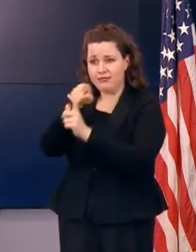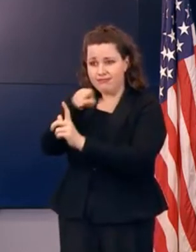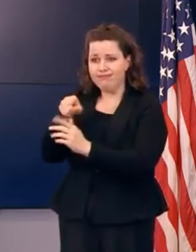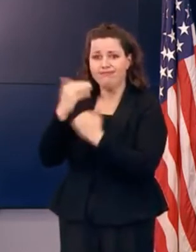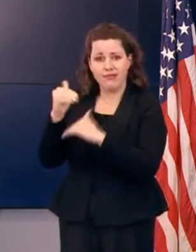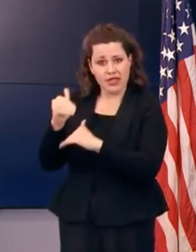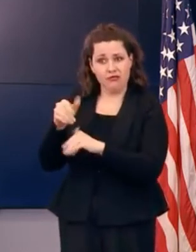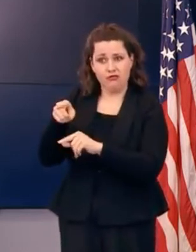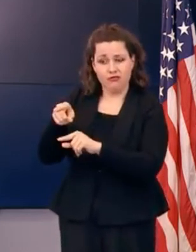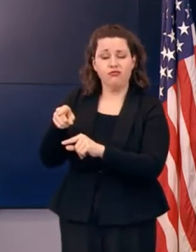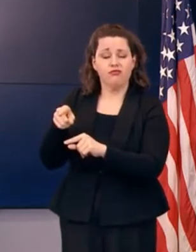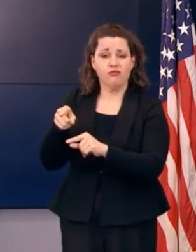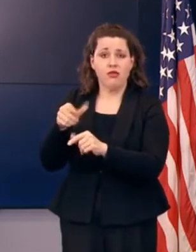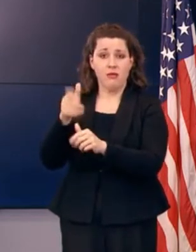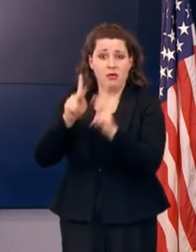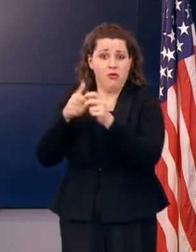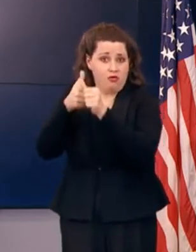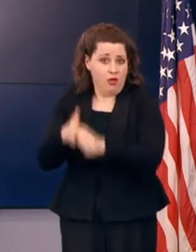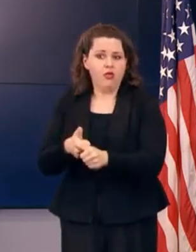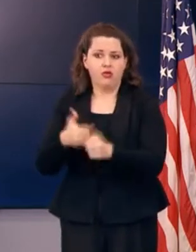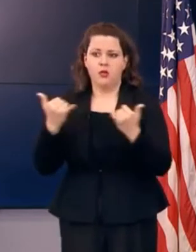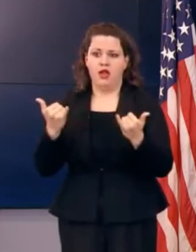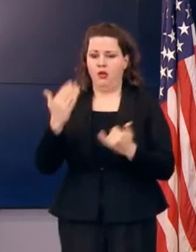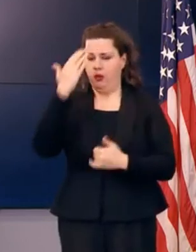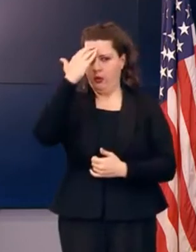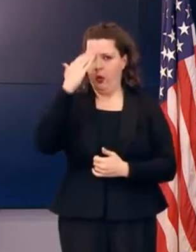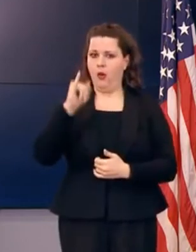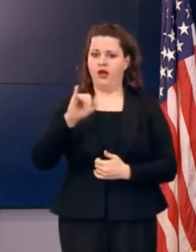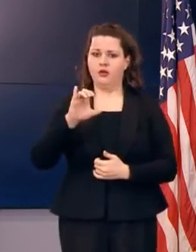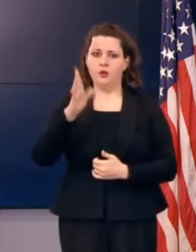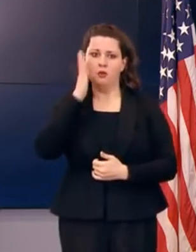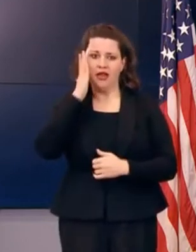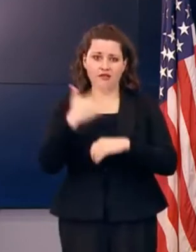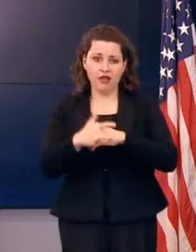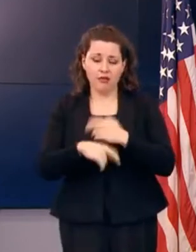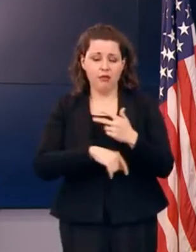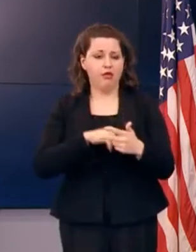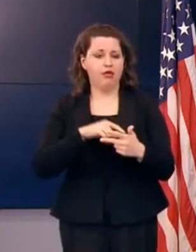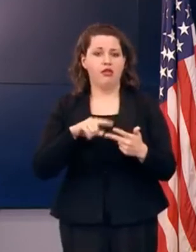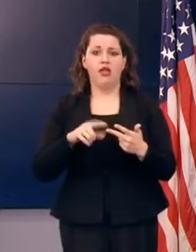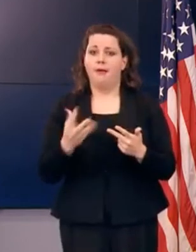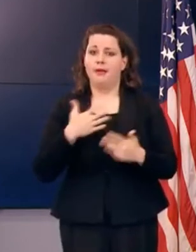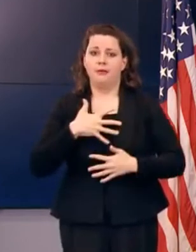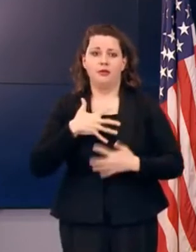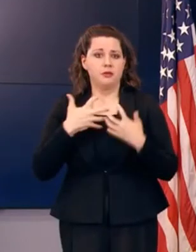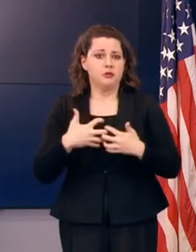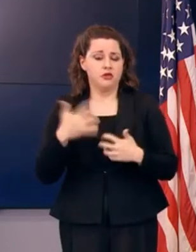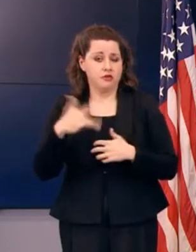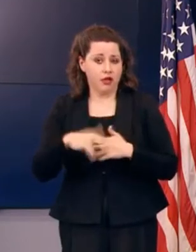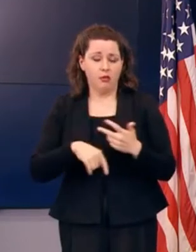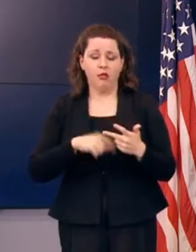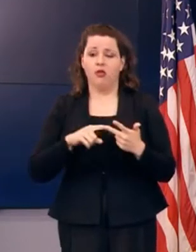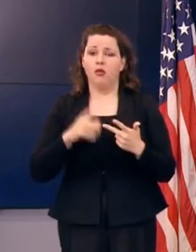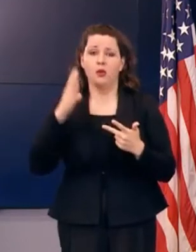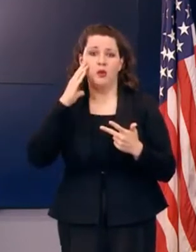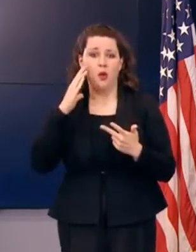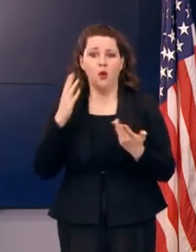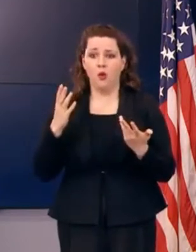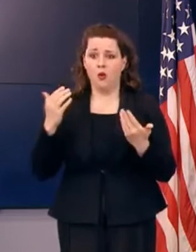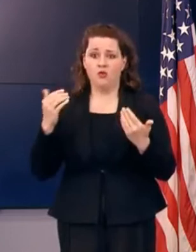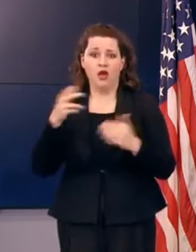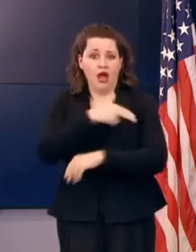mitigation efforts, we now know the amount of ICU beds that we have available, the number of vents that we have available, the surge plans